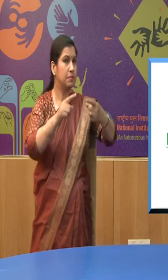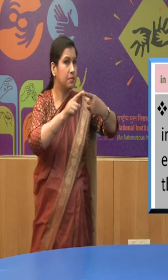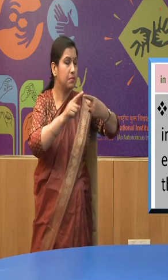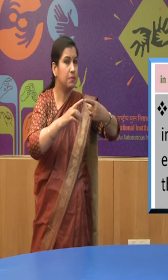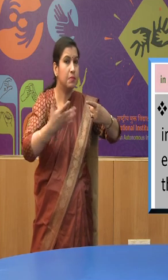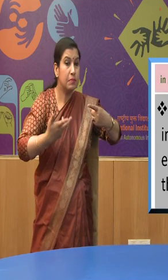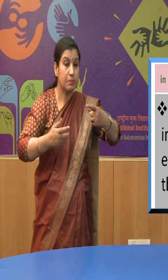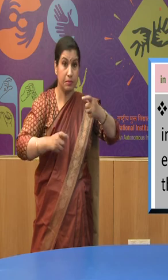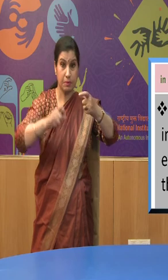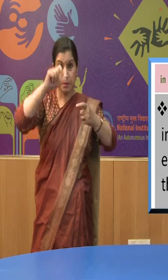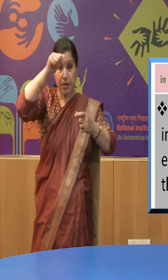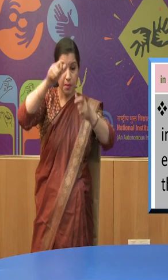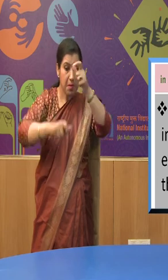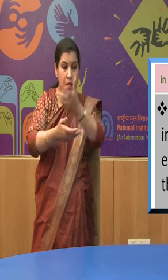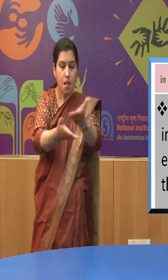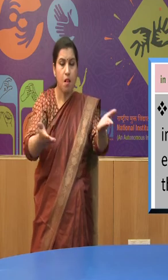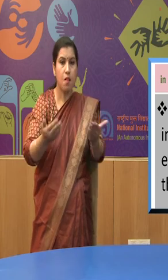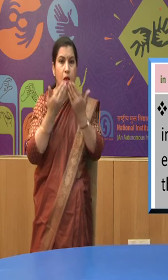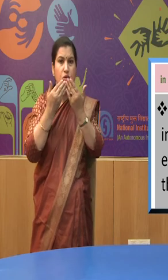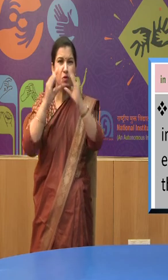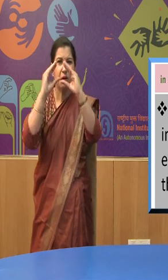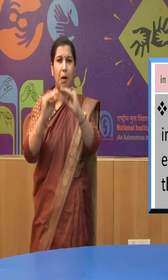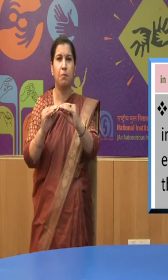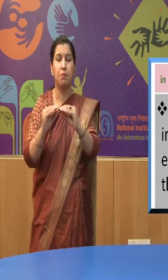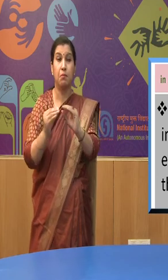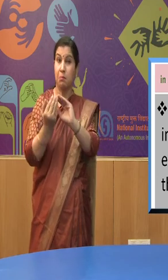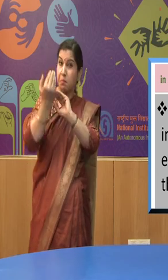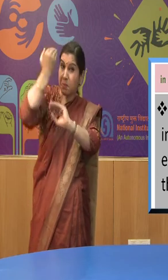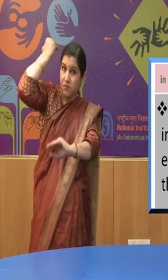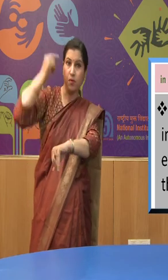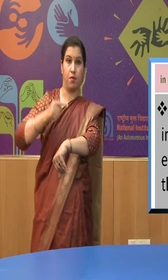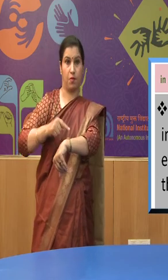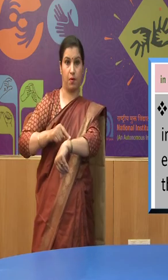Most of the people in India were not educated during those days.